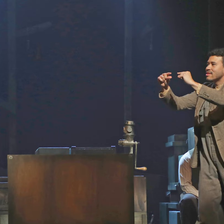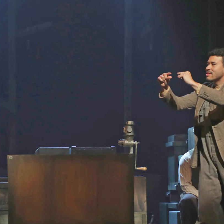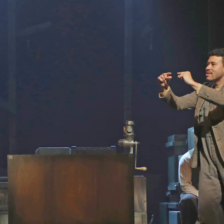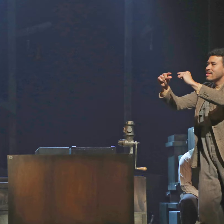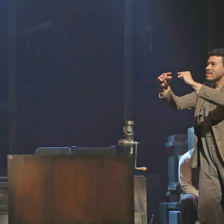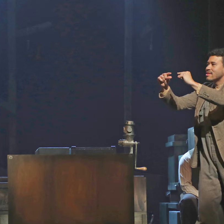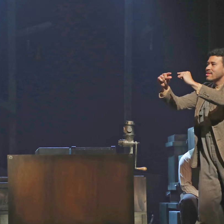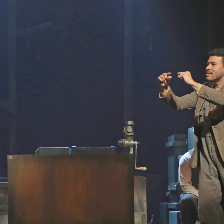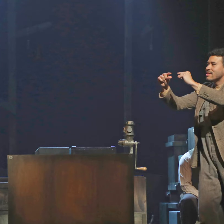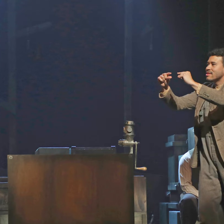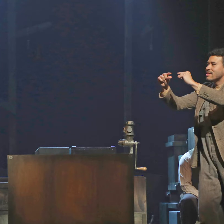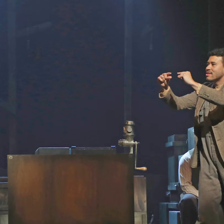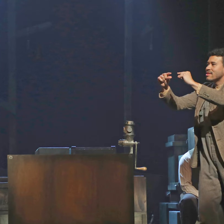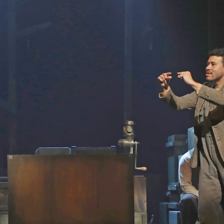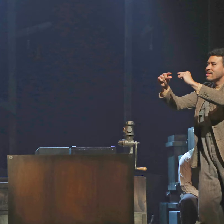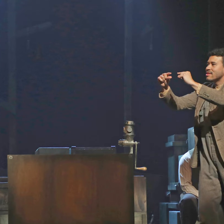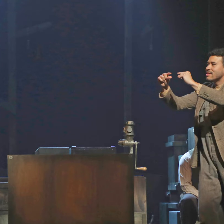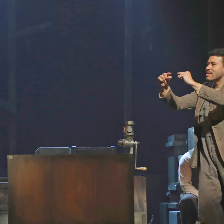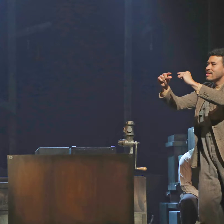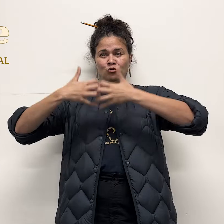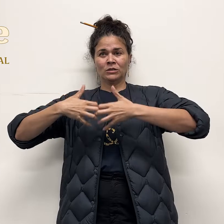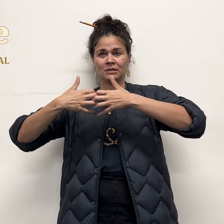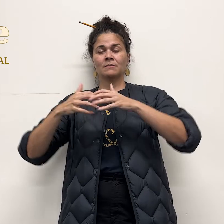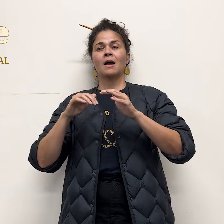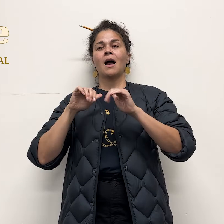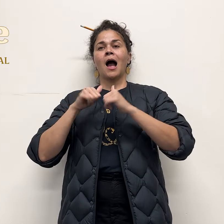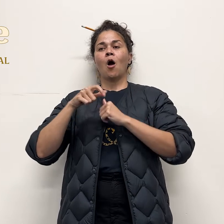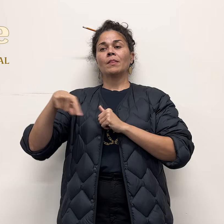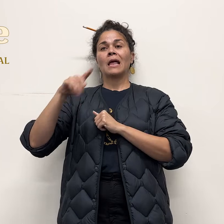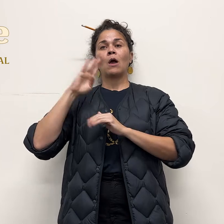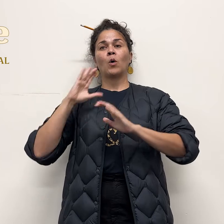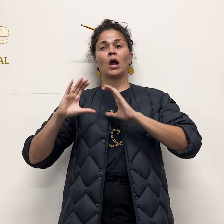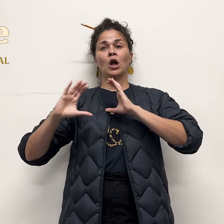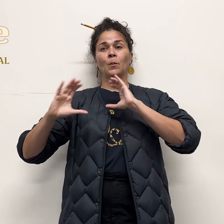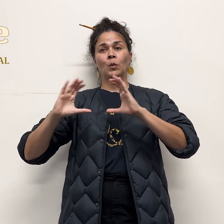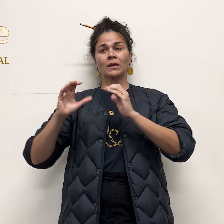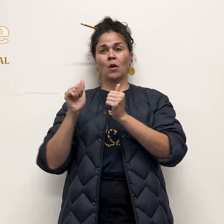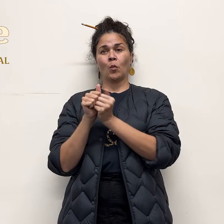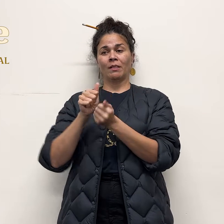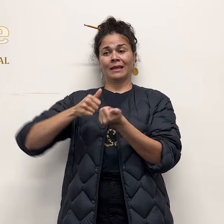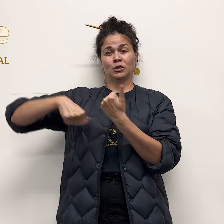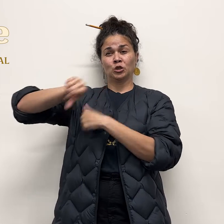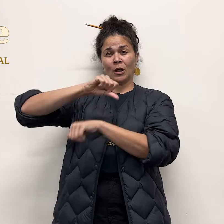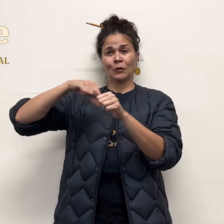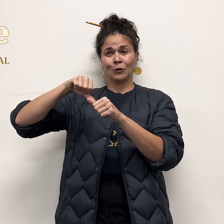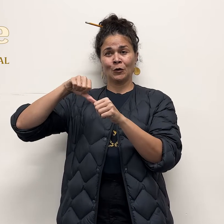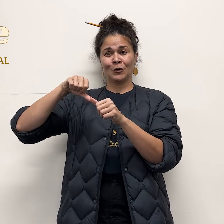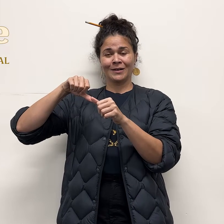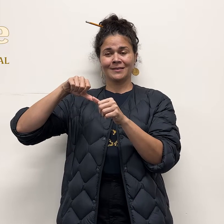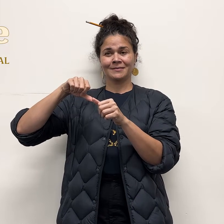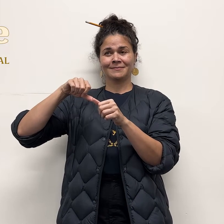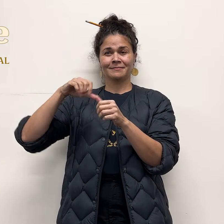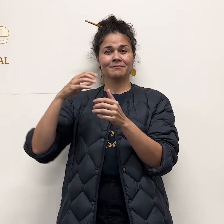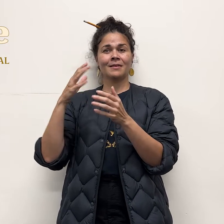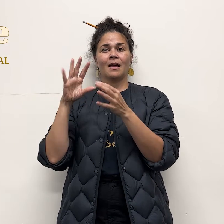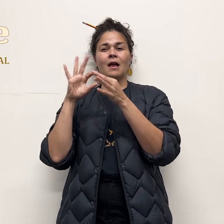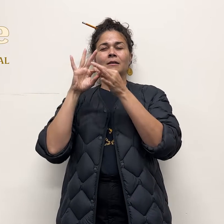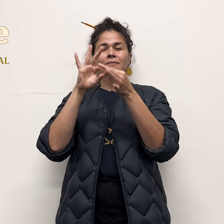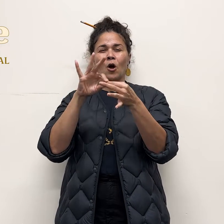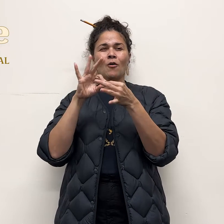deaf workers who work there every day. So how is it that they communicate with each other about the work that they do and do